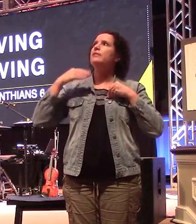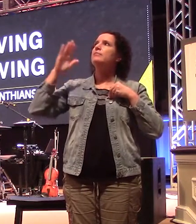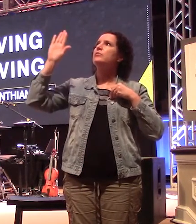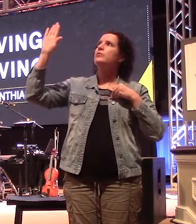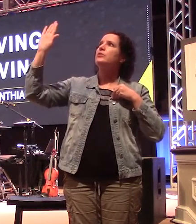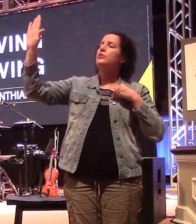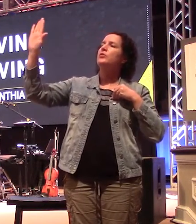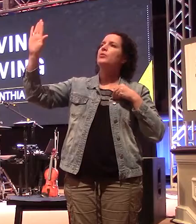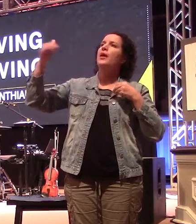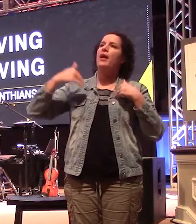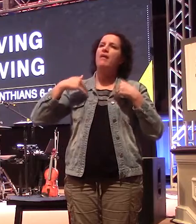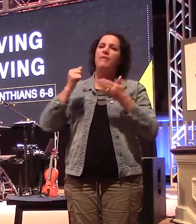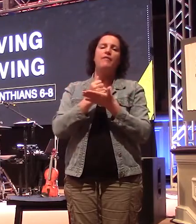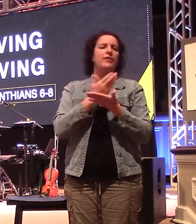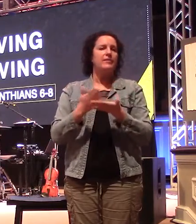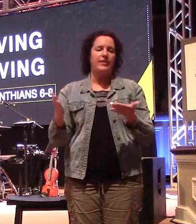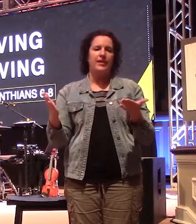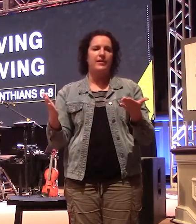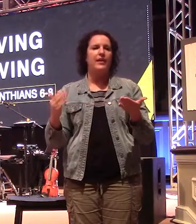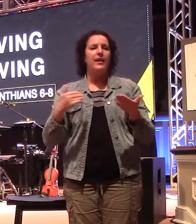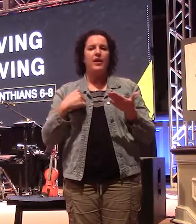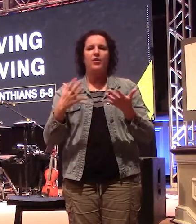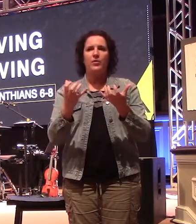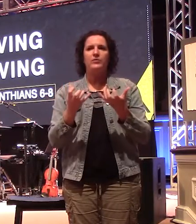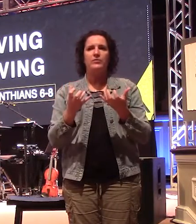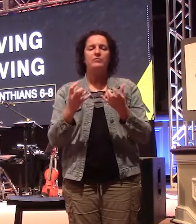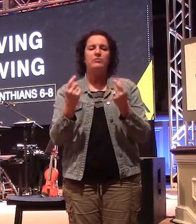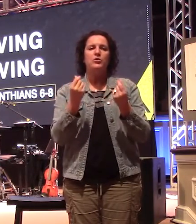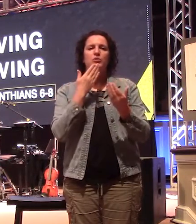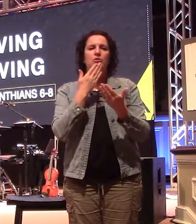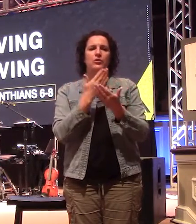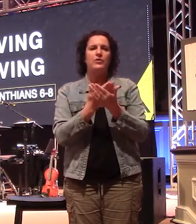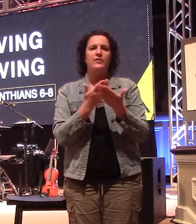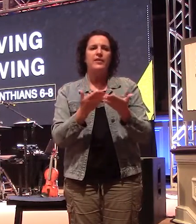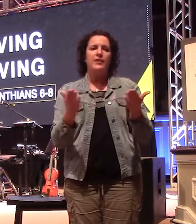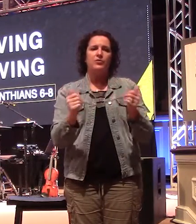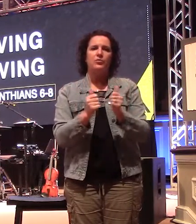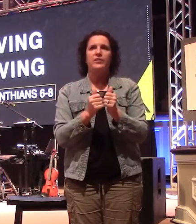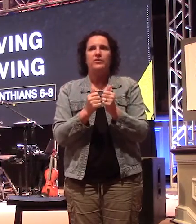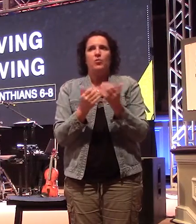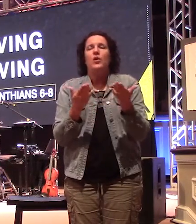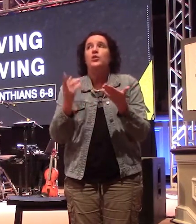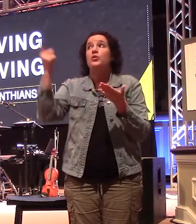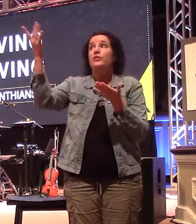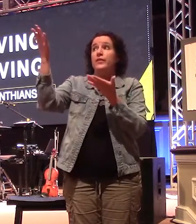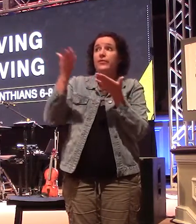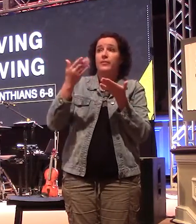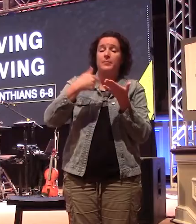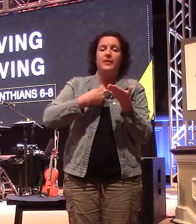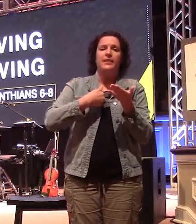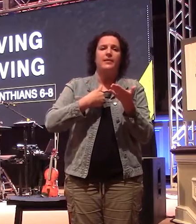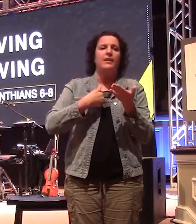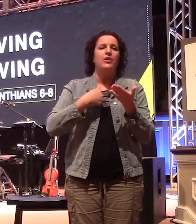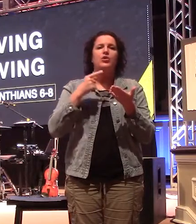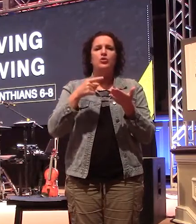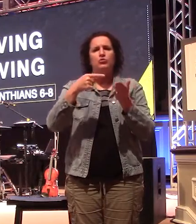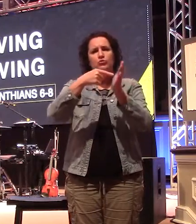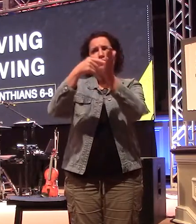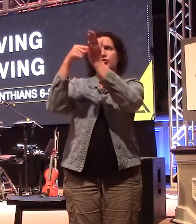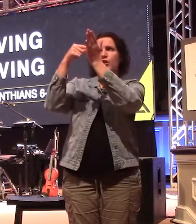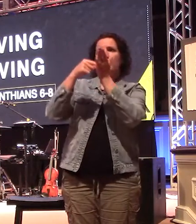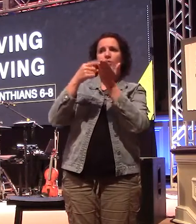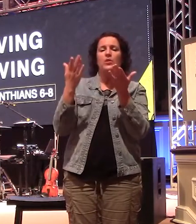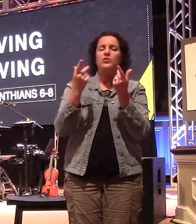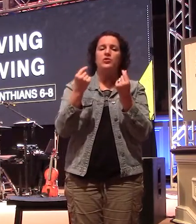ownership. And I just want to be a good steward. You show me what to do, and I will obey.